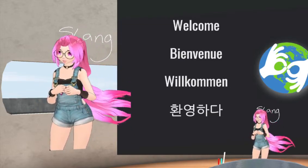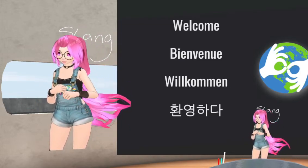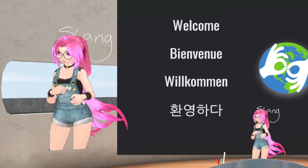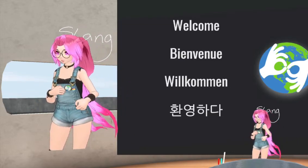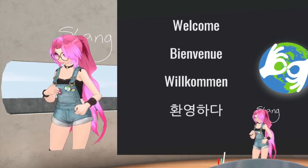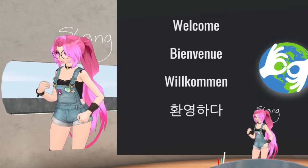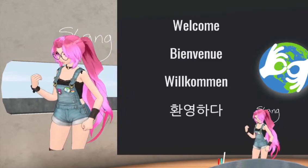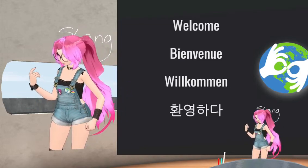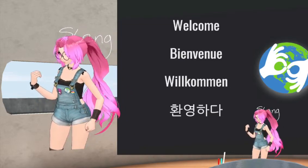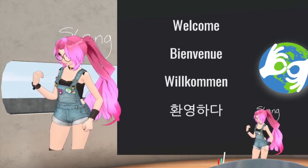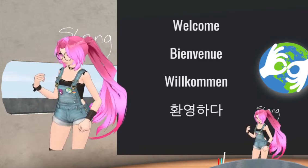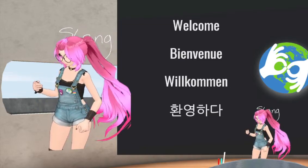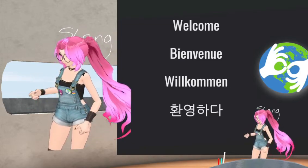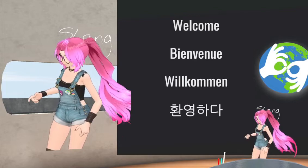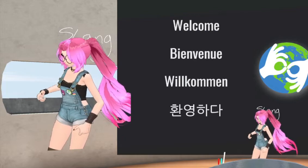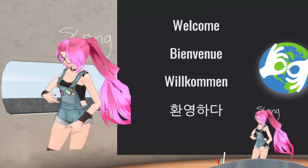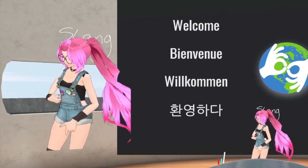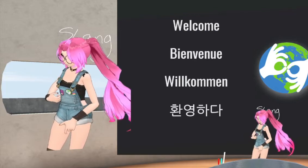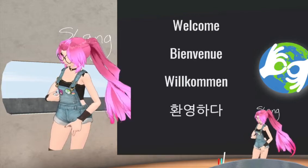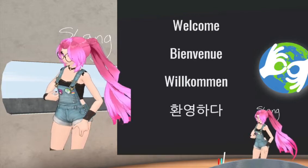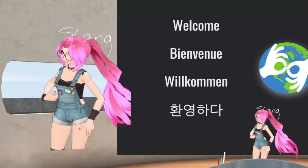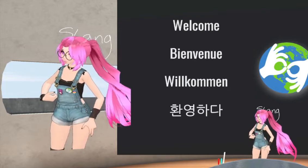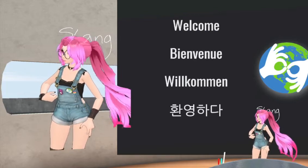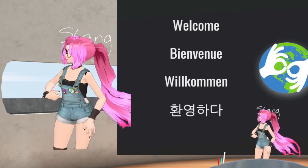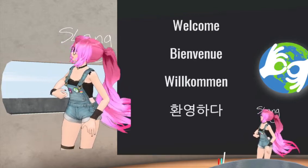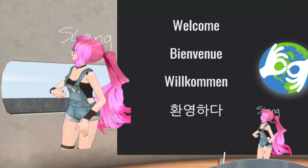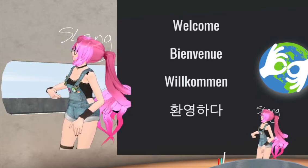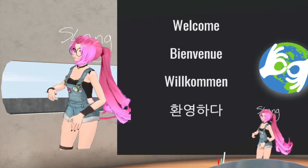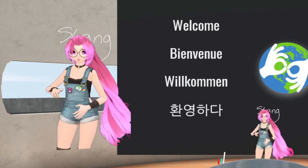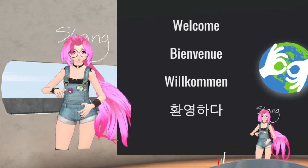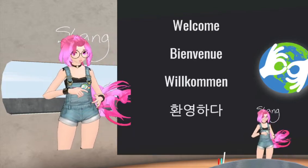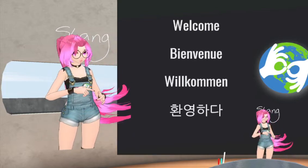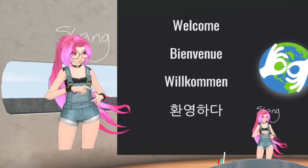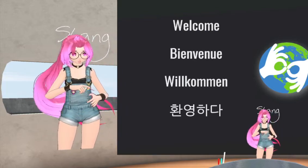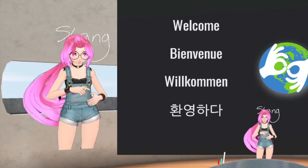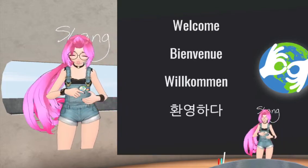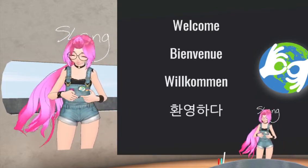Oh wait, can you start? Sorry. See? Oh, okay.